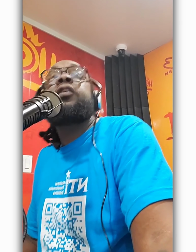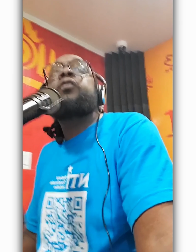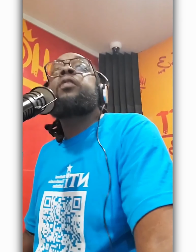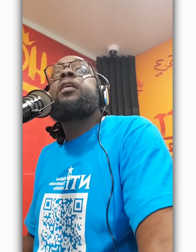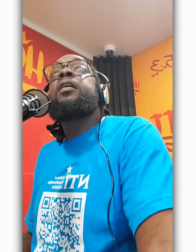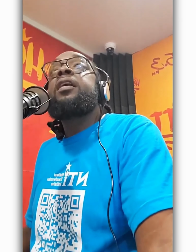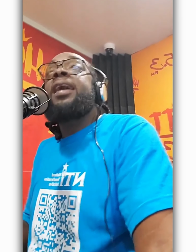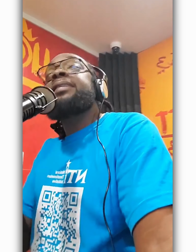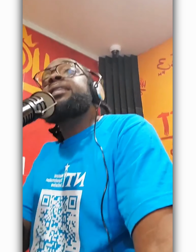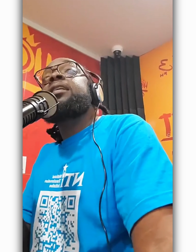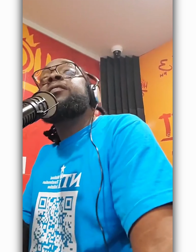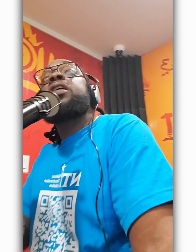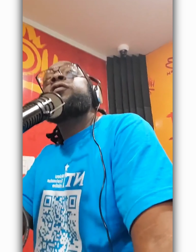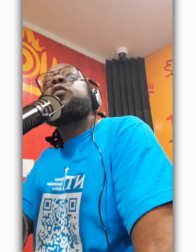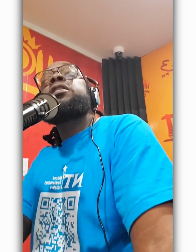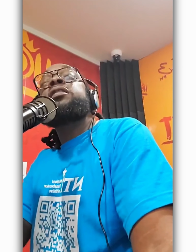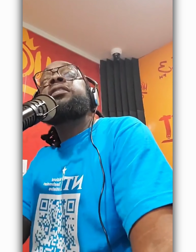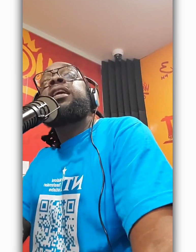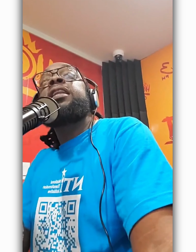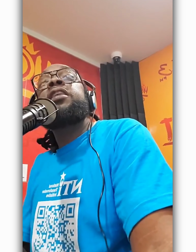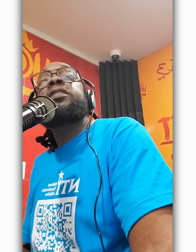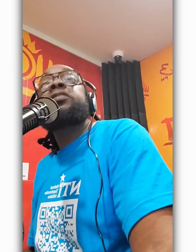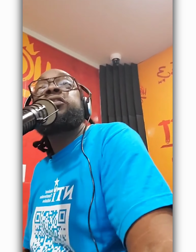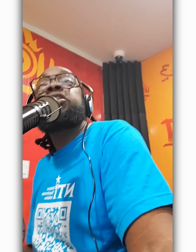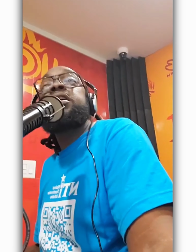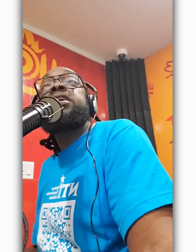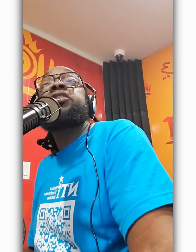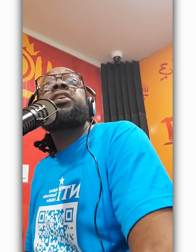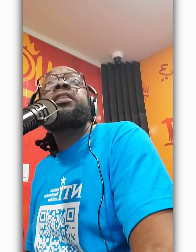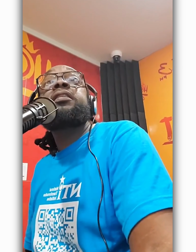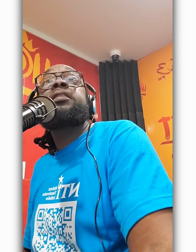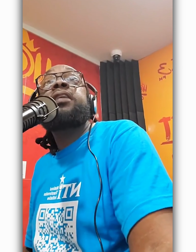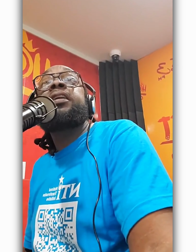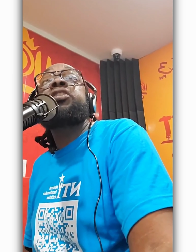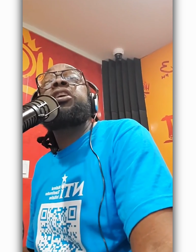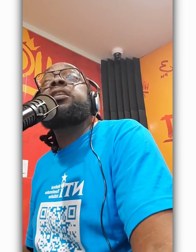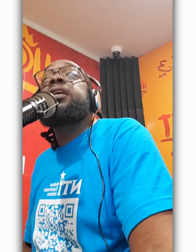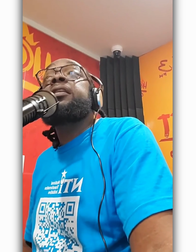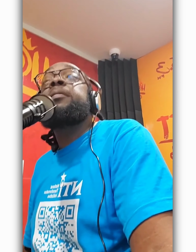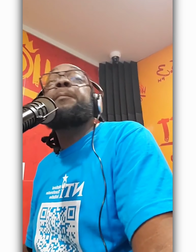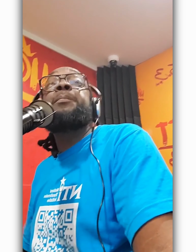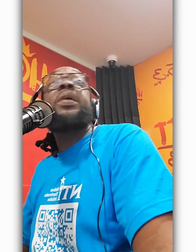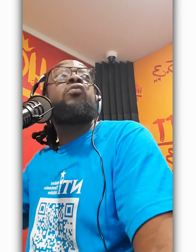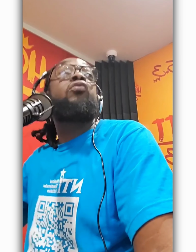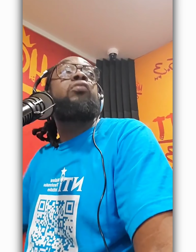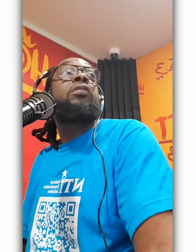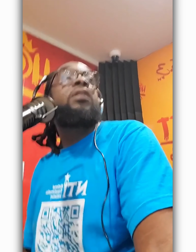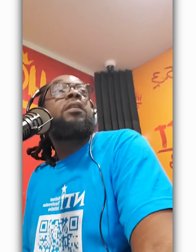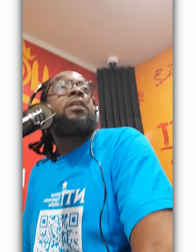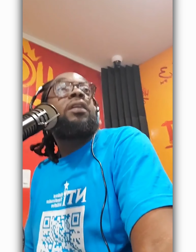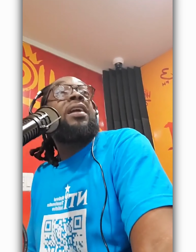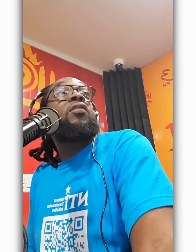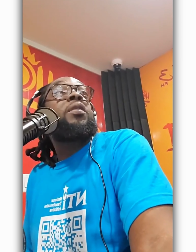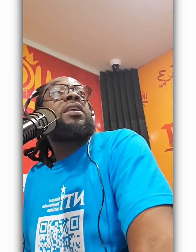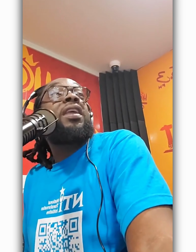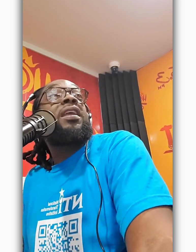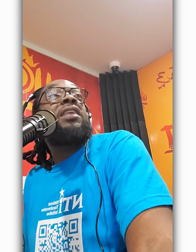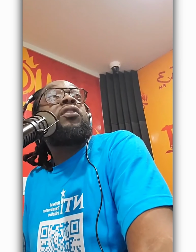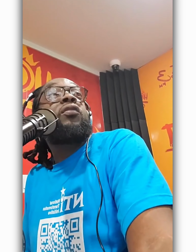now. Until if everyone learns sign language, a child in China and a child in Beirut can communicate even though they